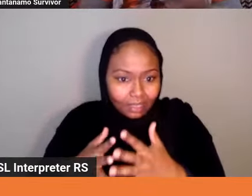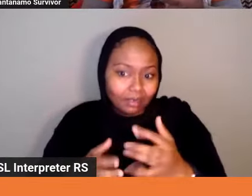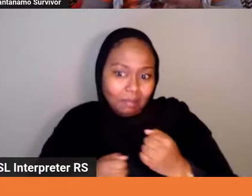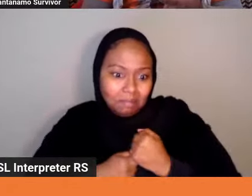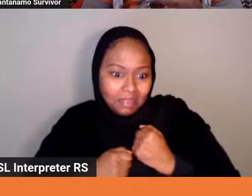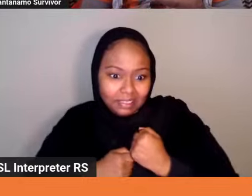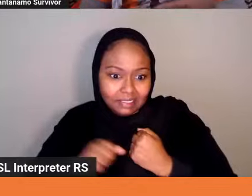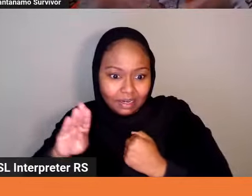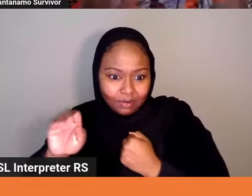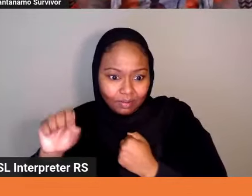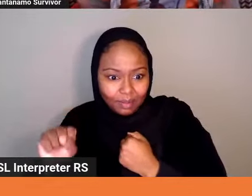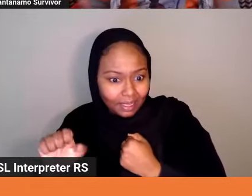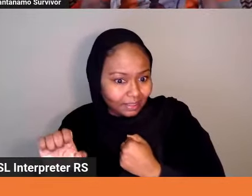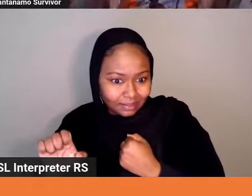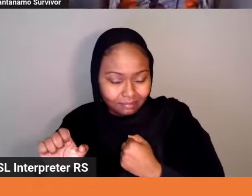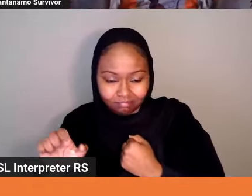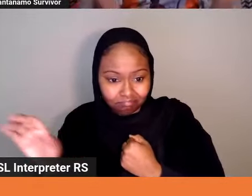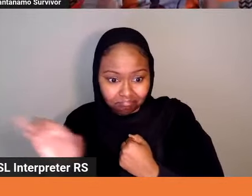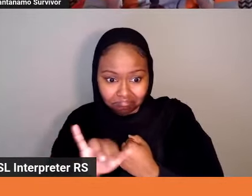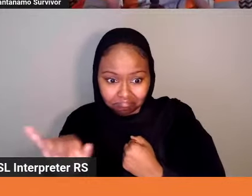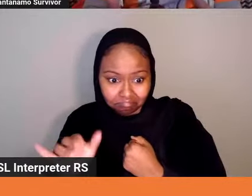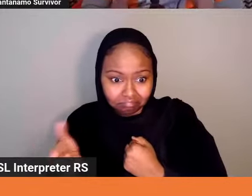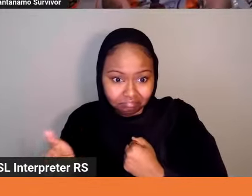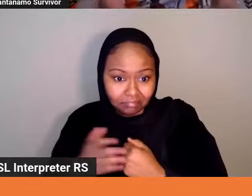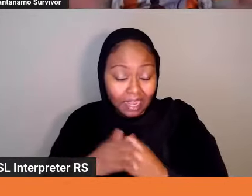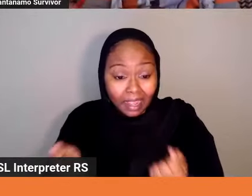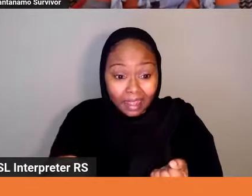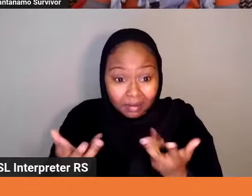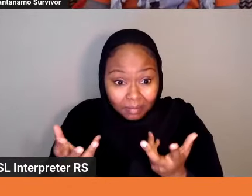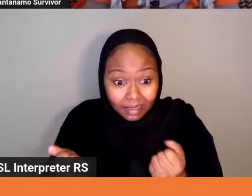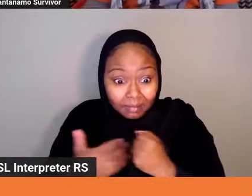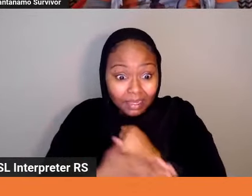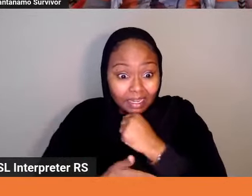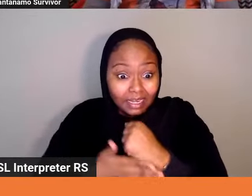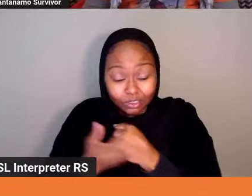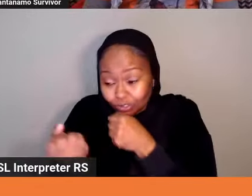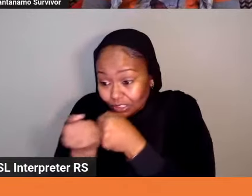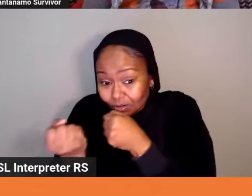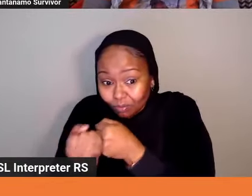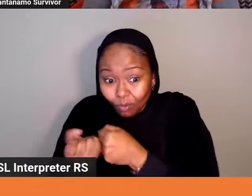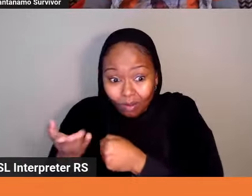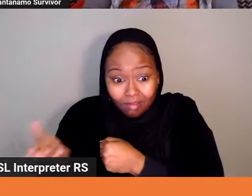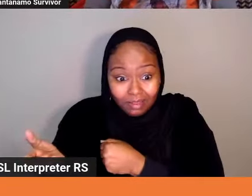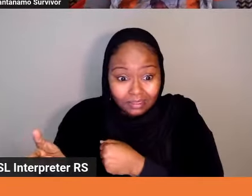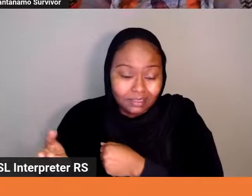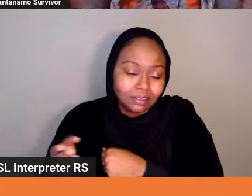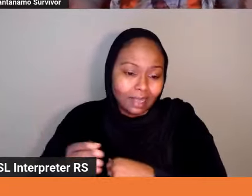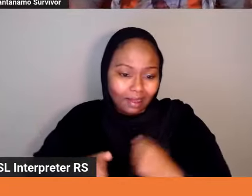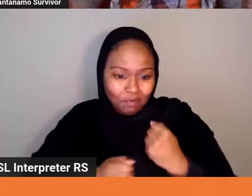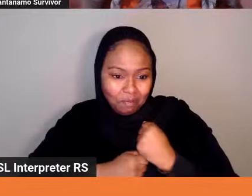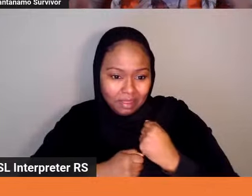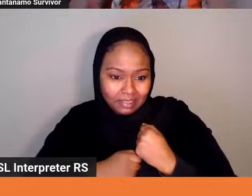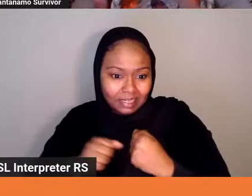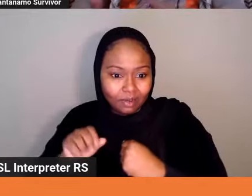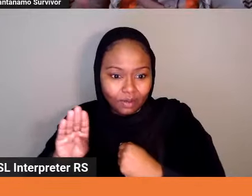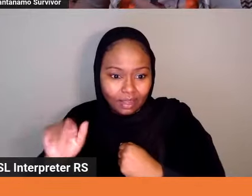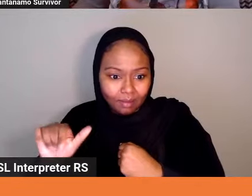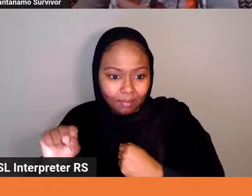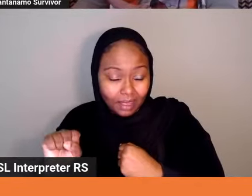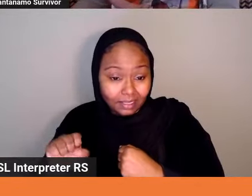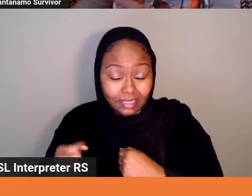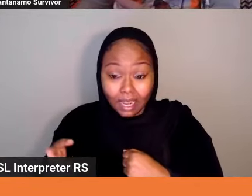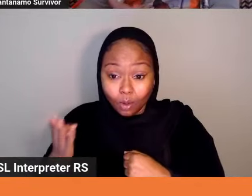weapon, with everything. And many countries fund this kind of like a military base. And in Guantanamo, as you see,